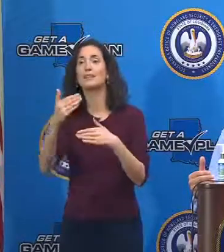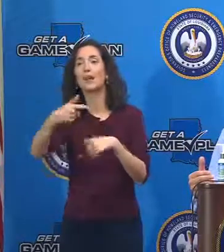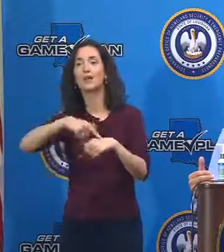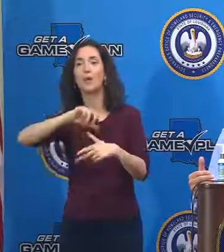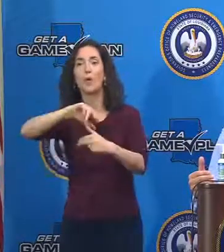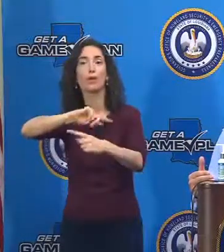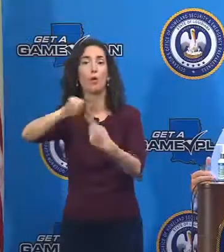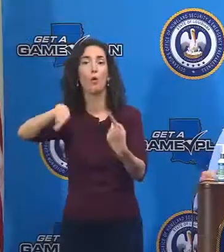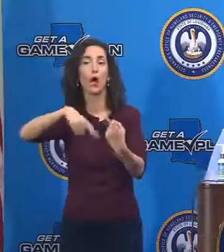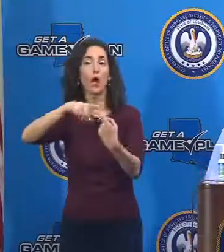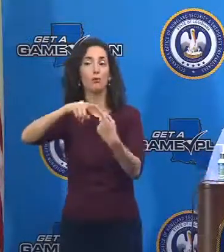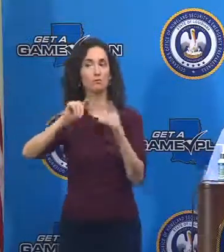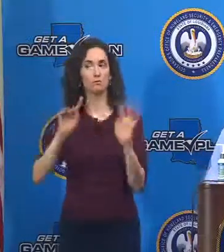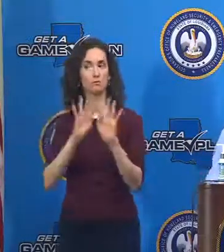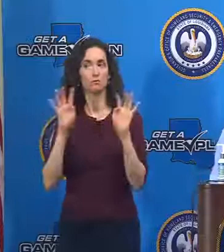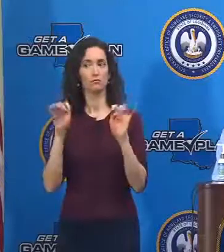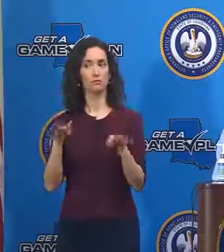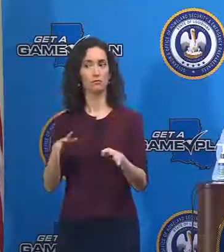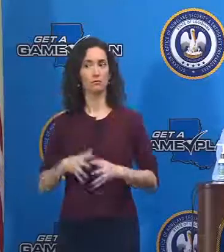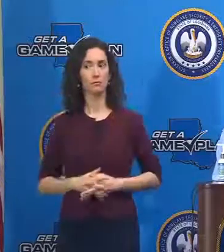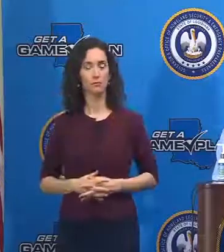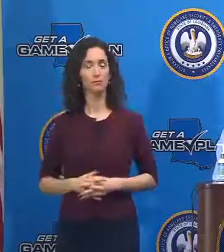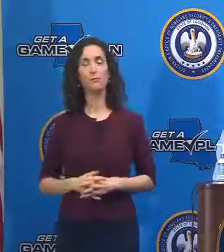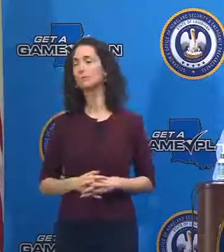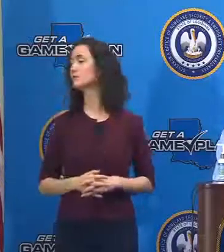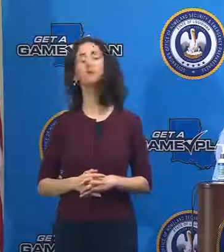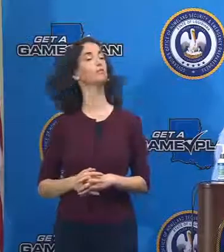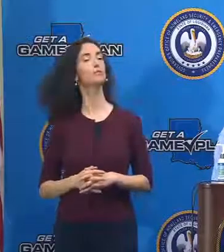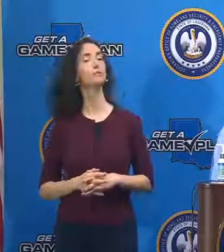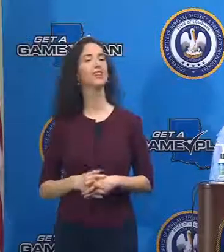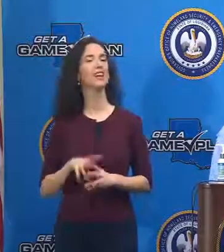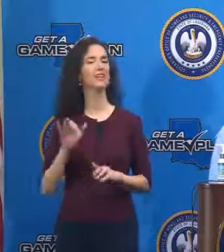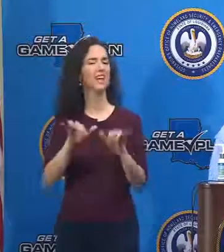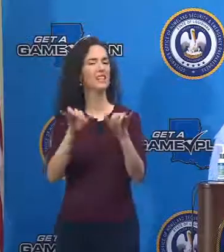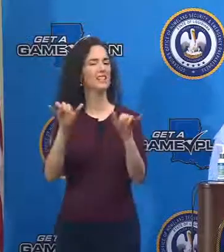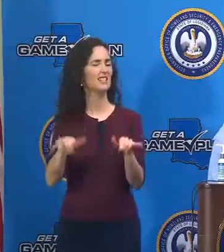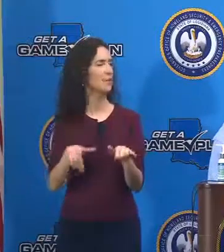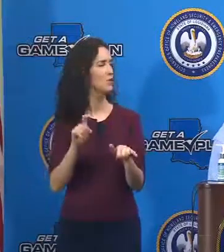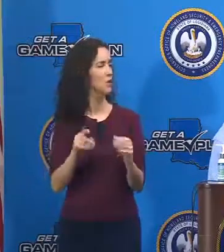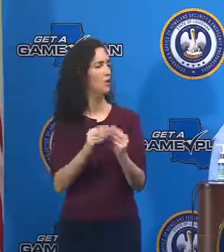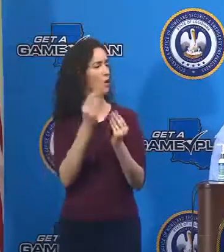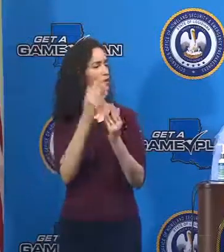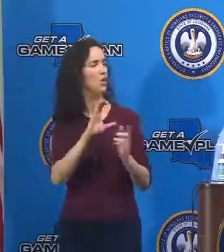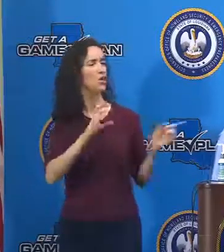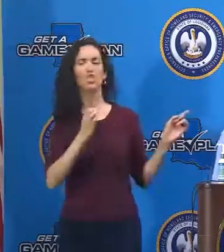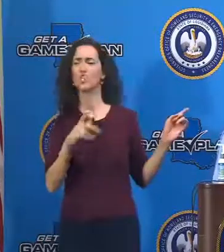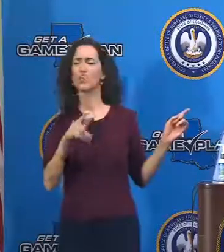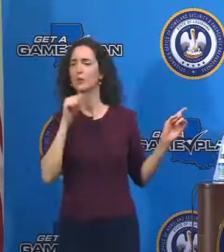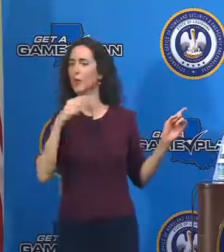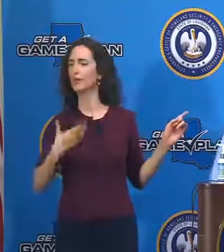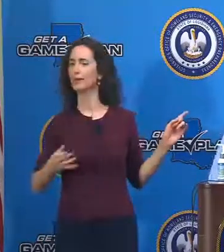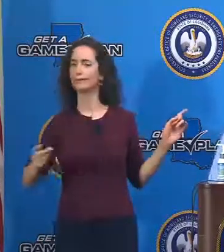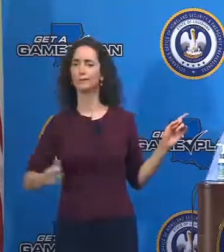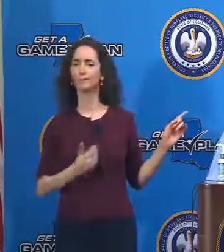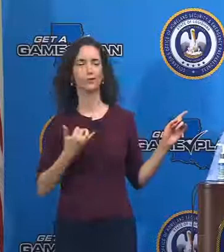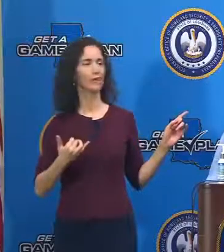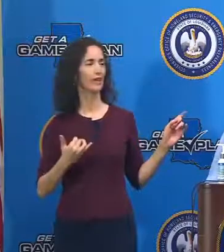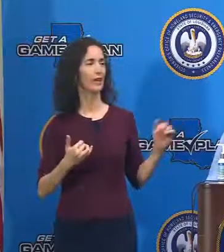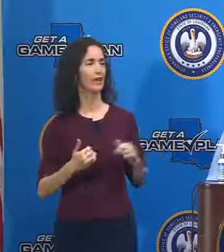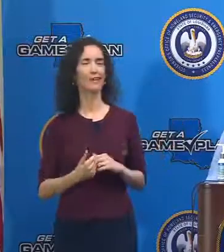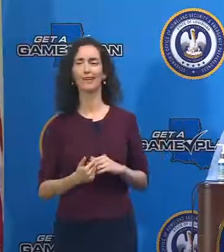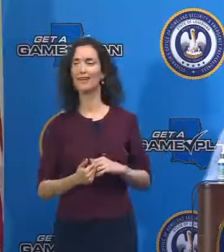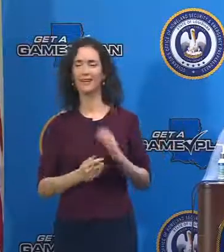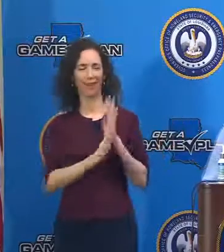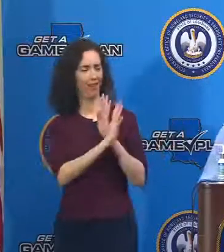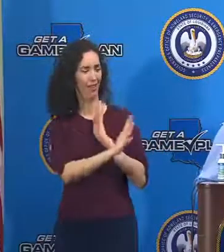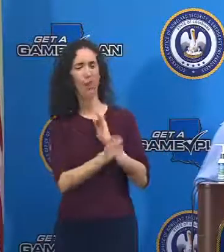coming. To get you more information on that system, I should have had Chip here today. He is not here. And so he's the one